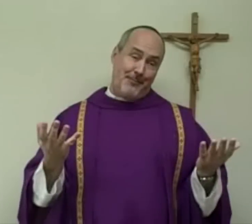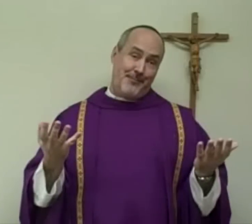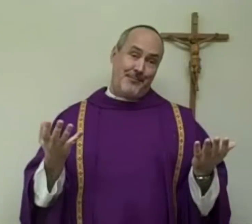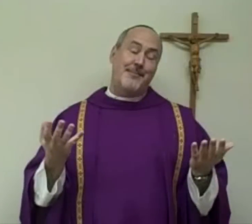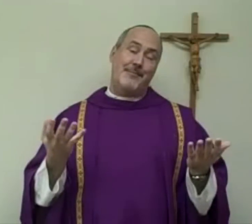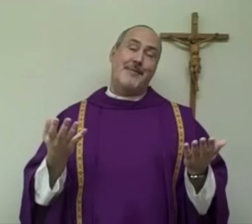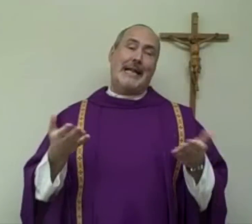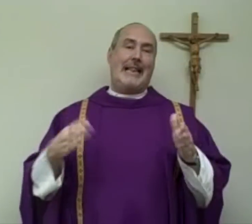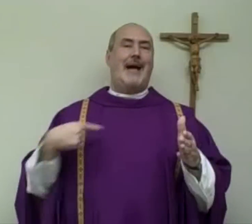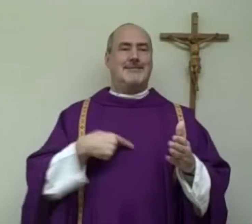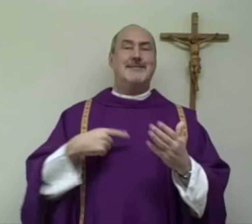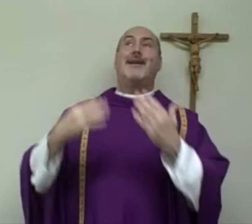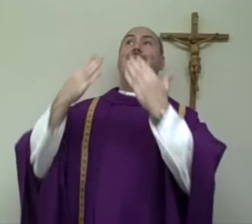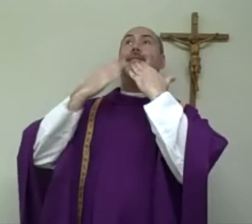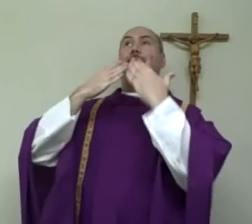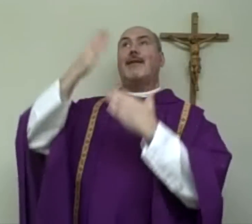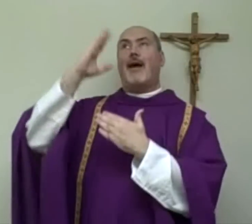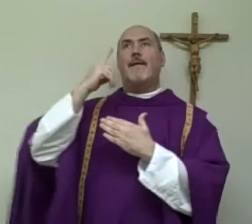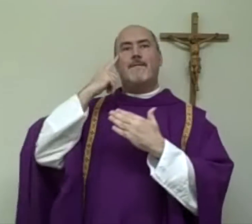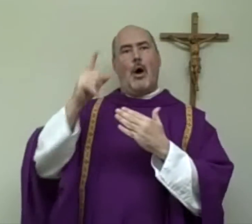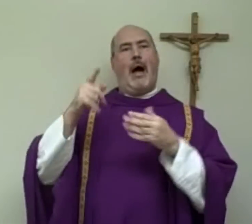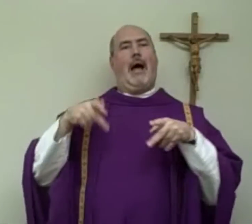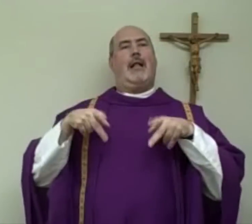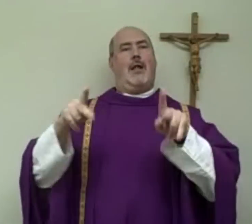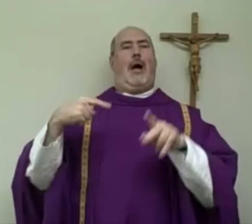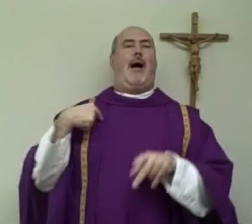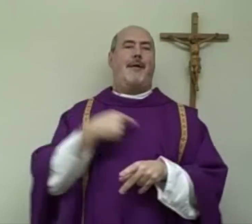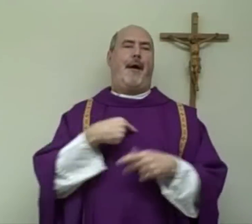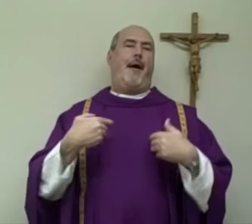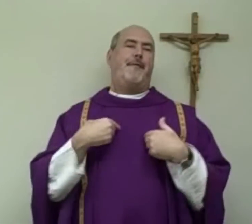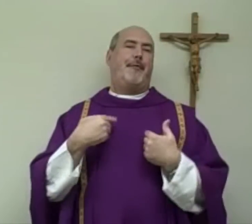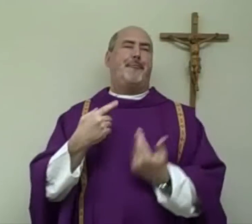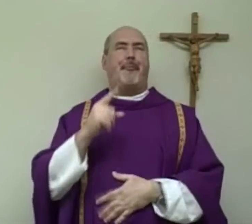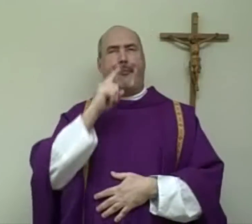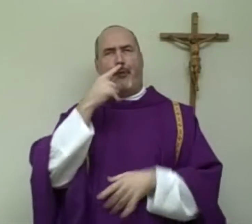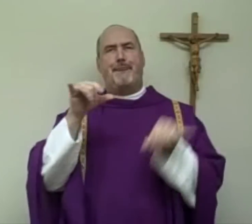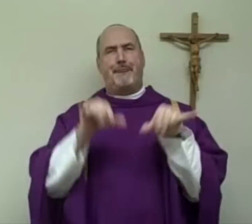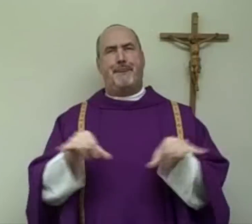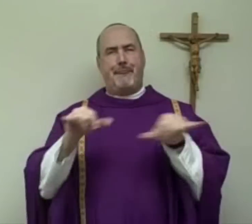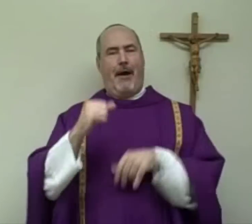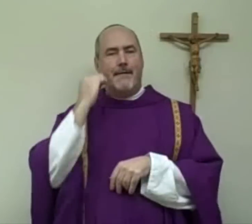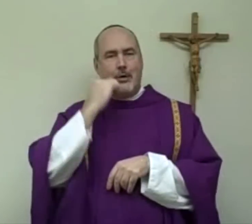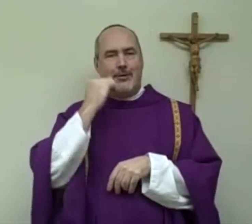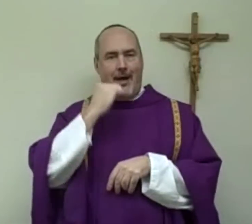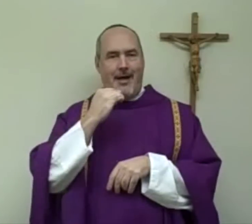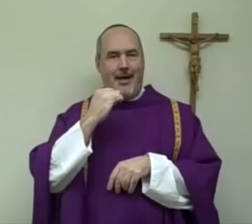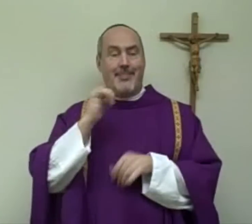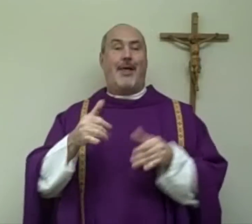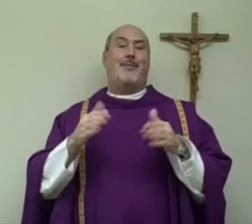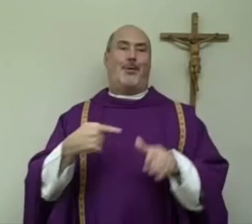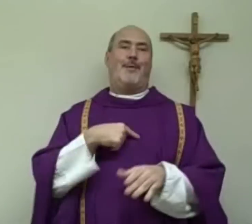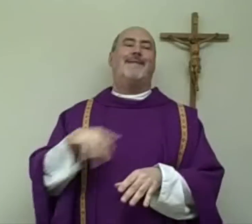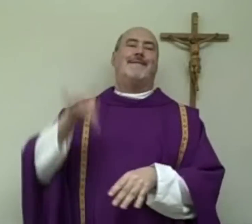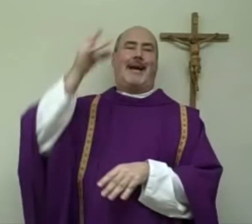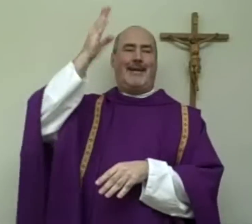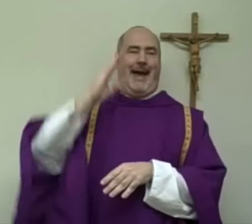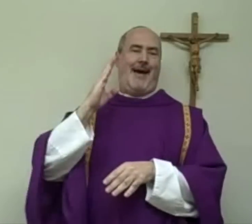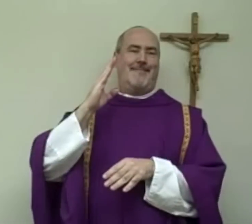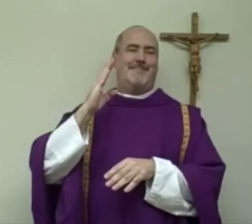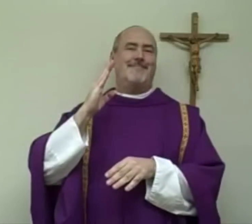for us to focus on Him. So we need to thank God for allowing us to have these boring, everyday, routine